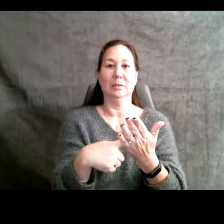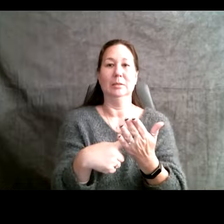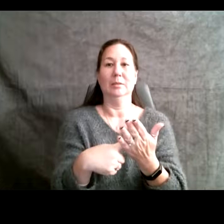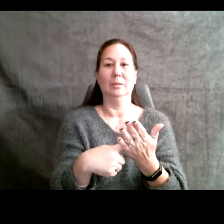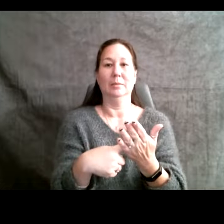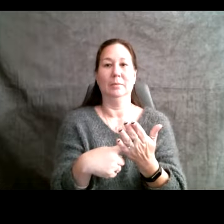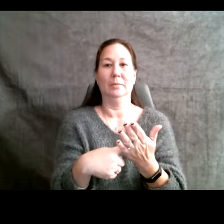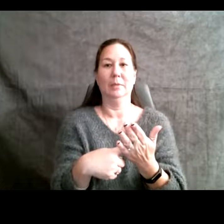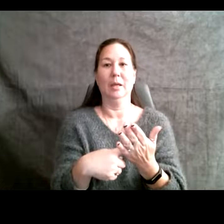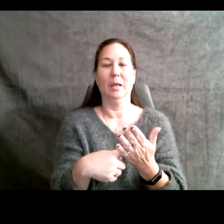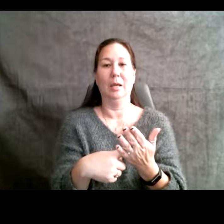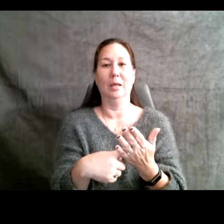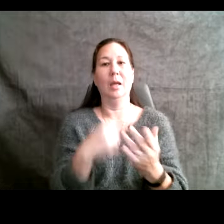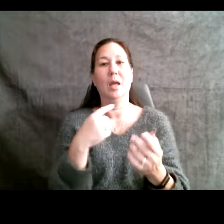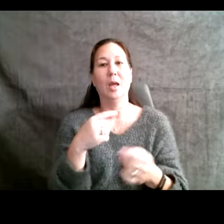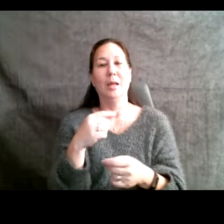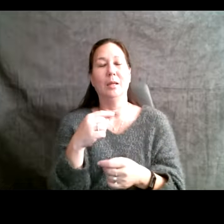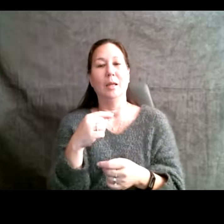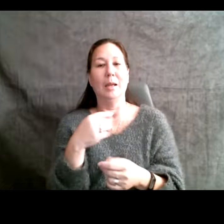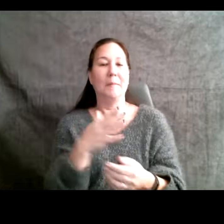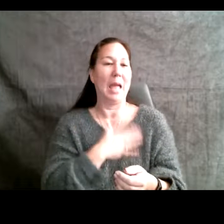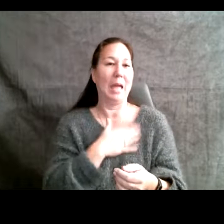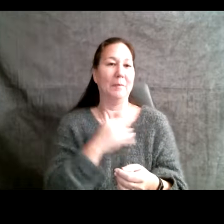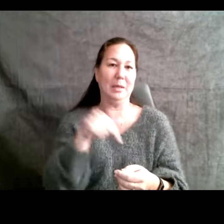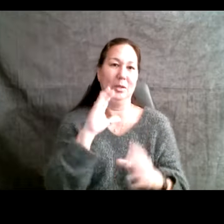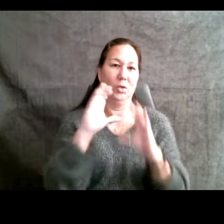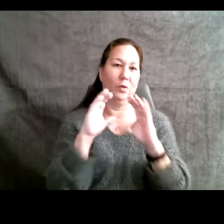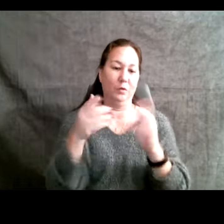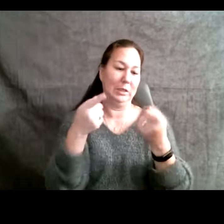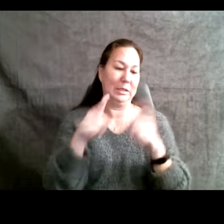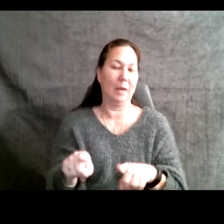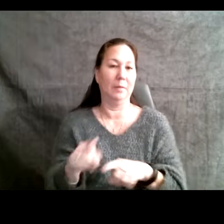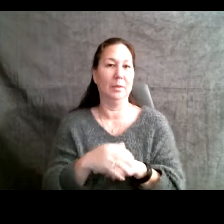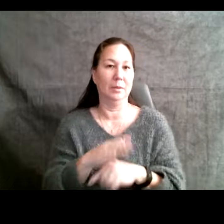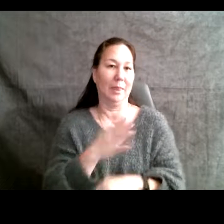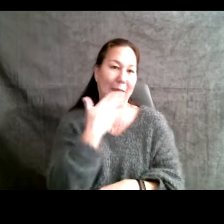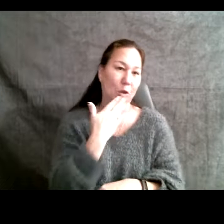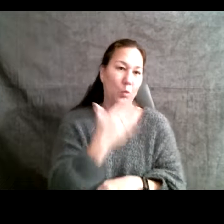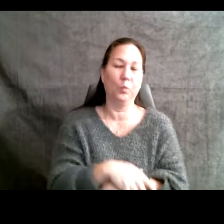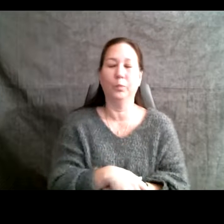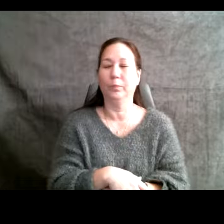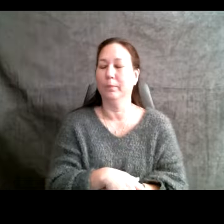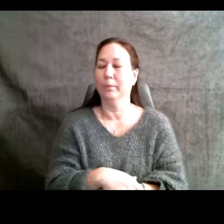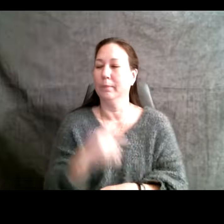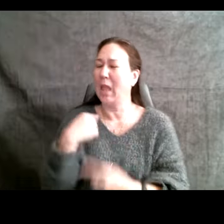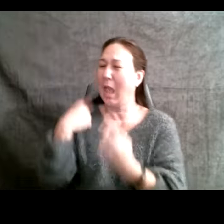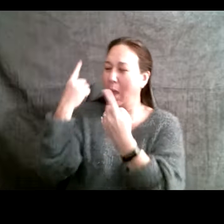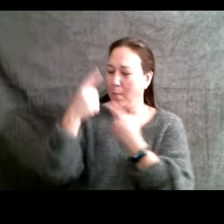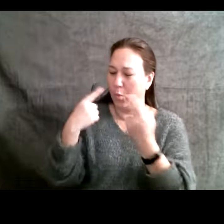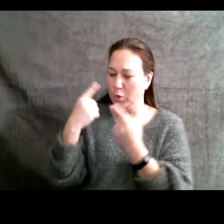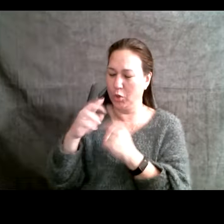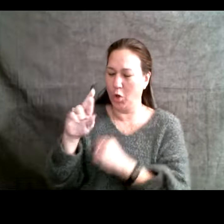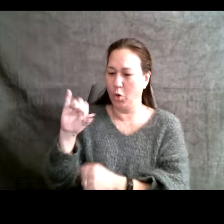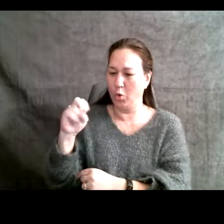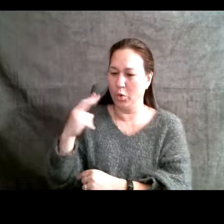this conversation happened. So thank you. I'm wondering if one way to get our arms around these